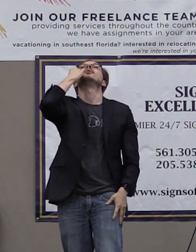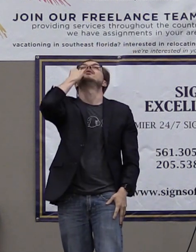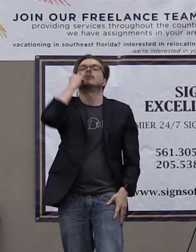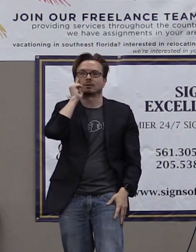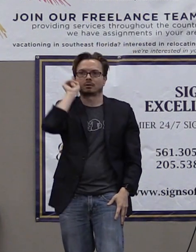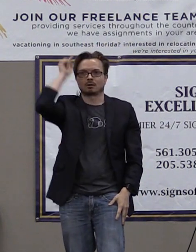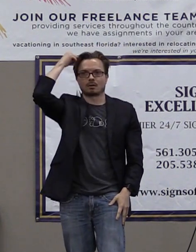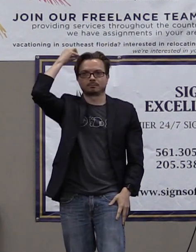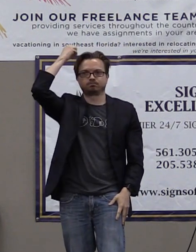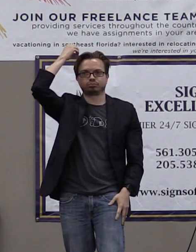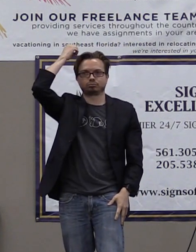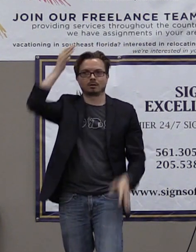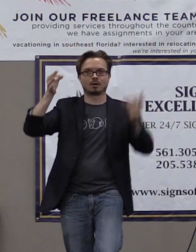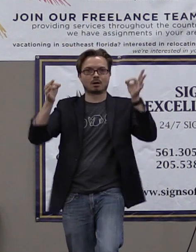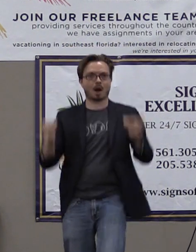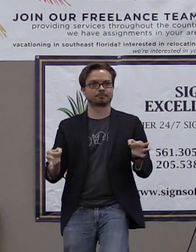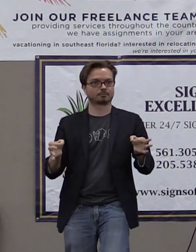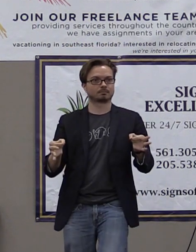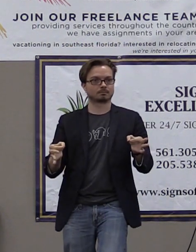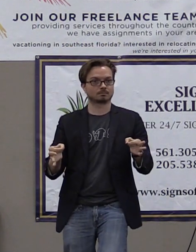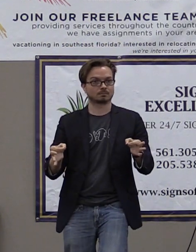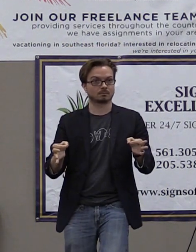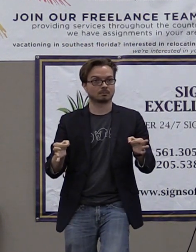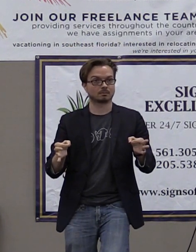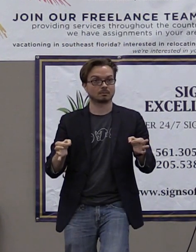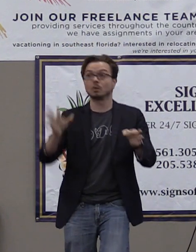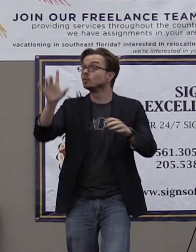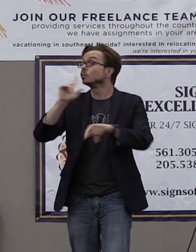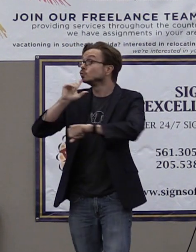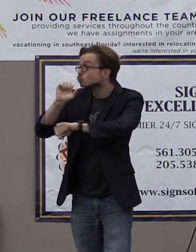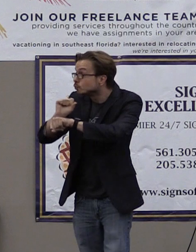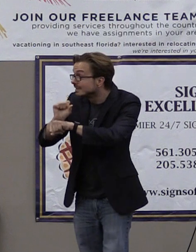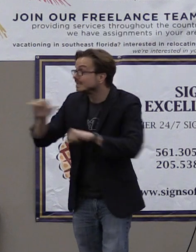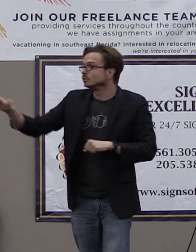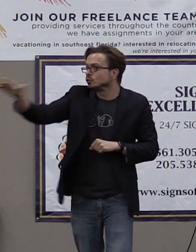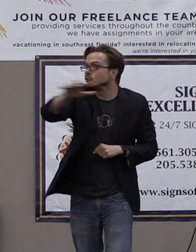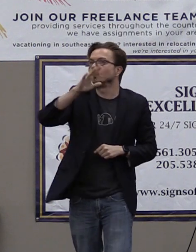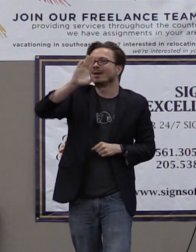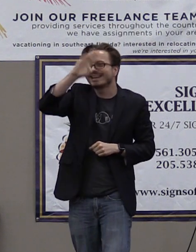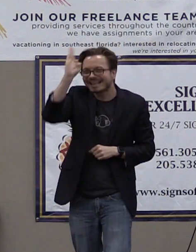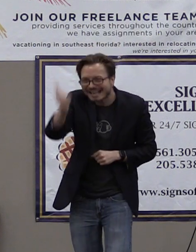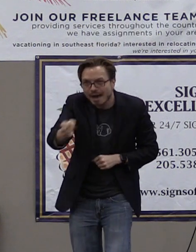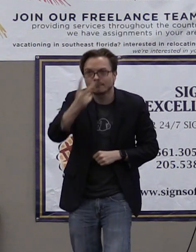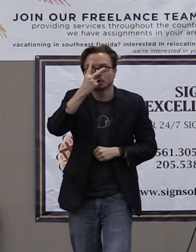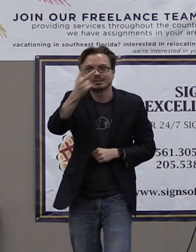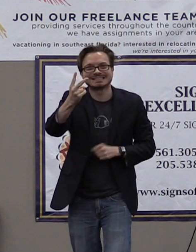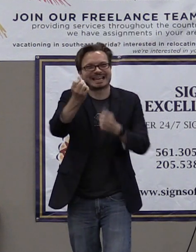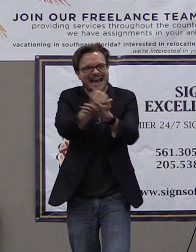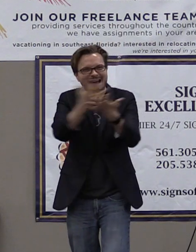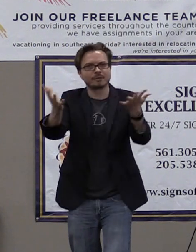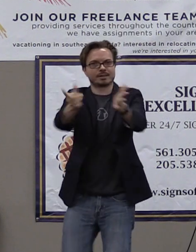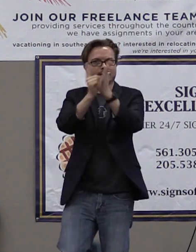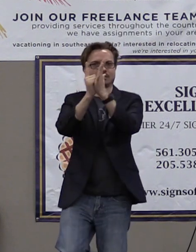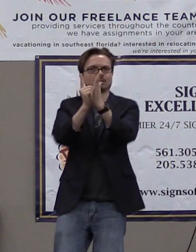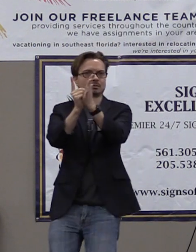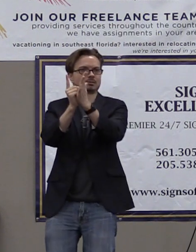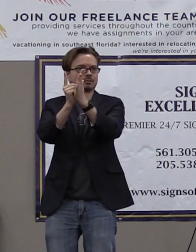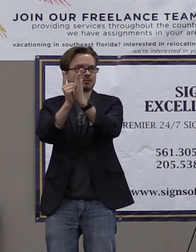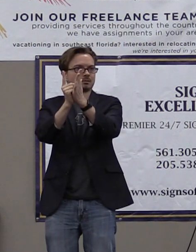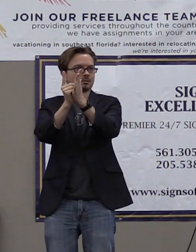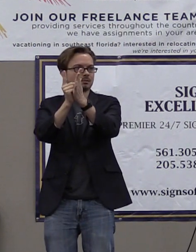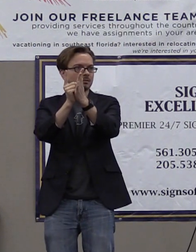It comes at you, into your brain, processes it, and you make a decision. Really, you have never